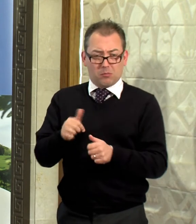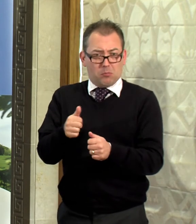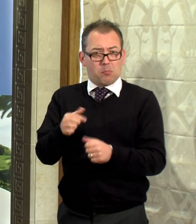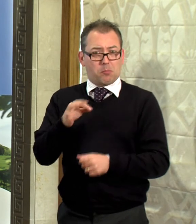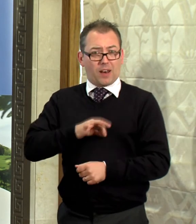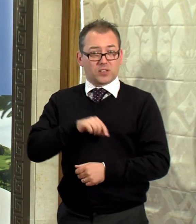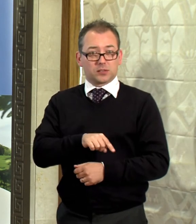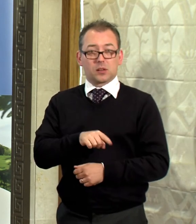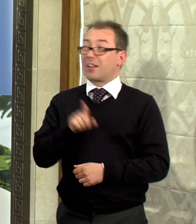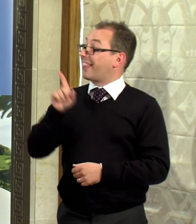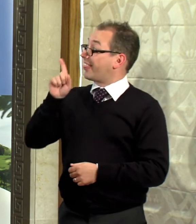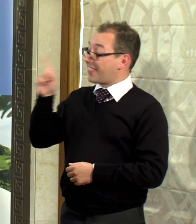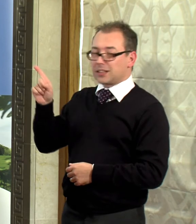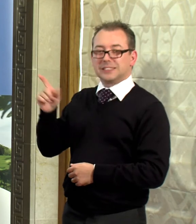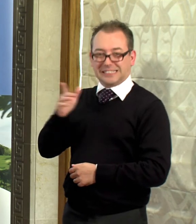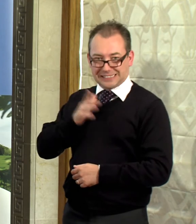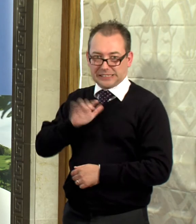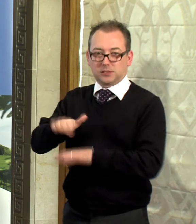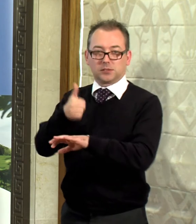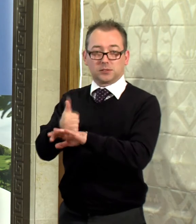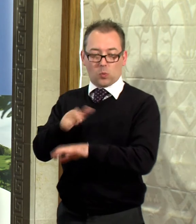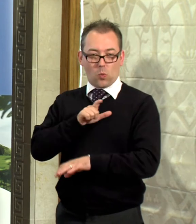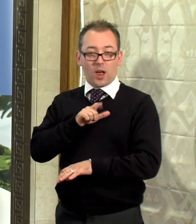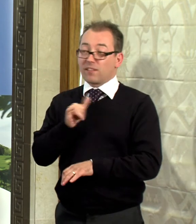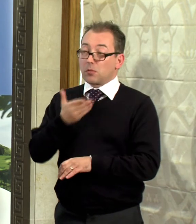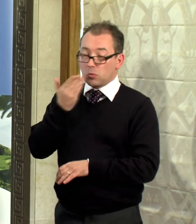attention to prevent exclusion.